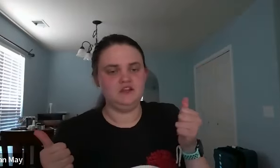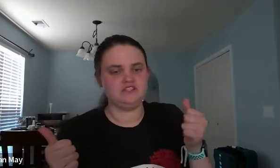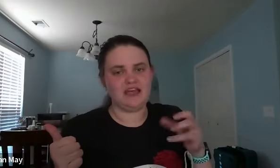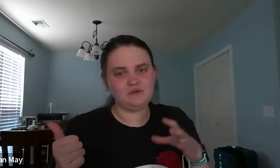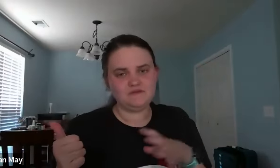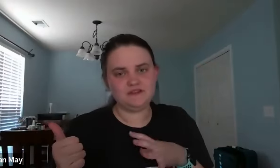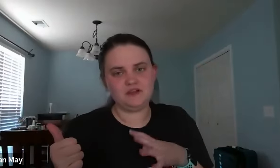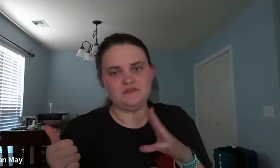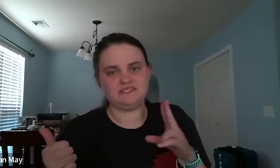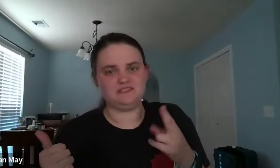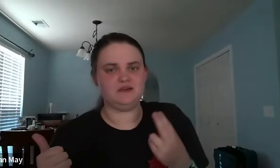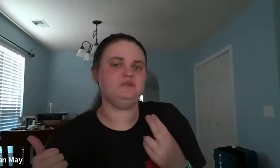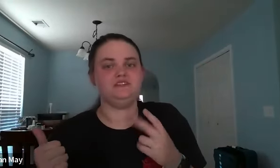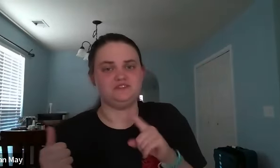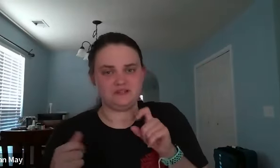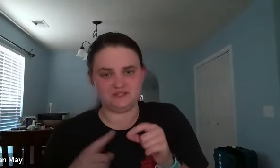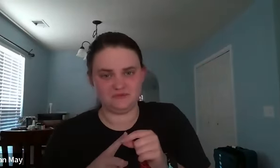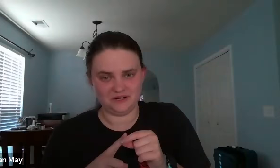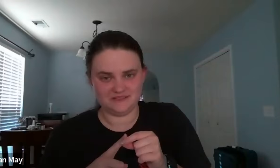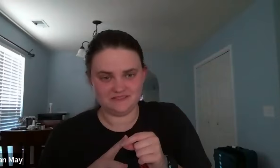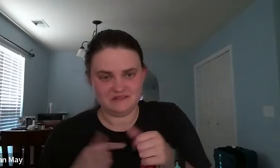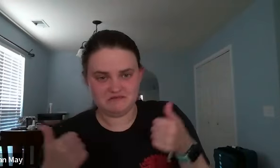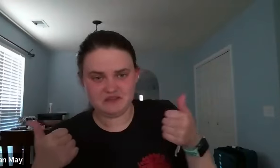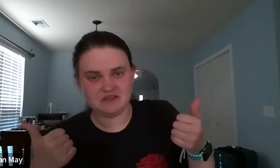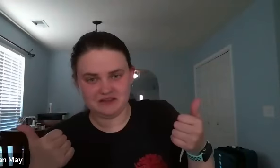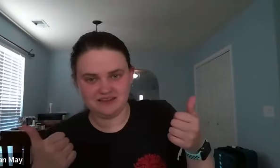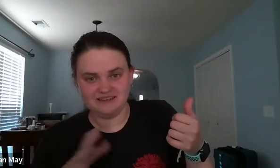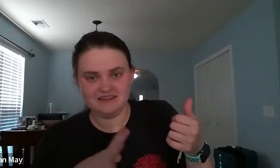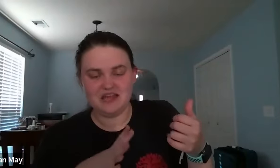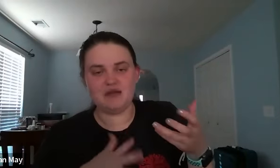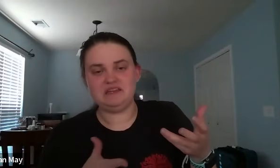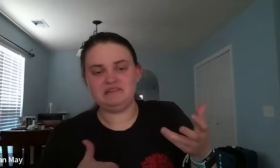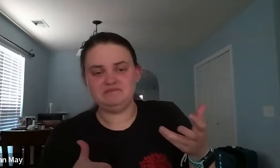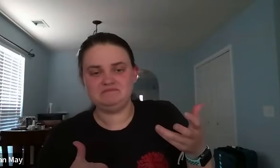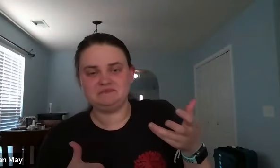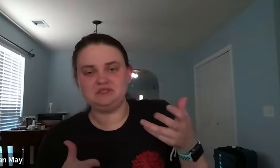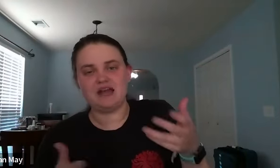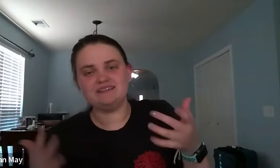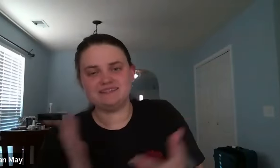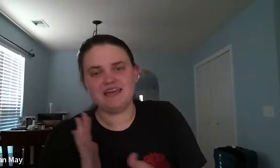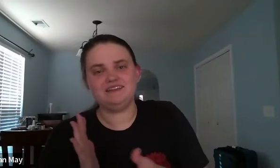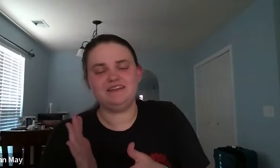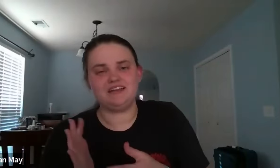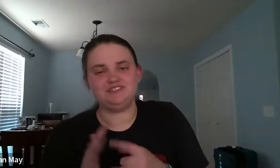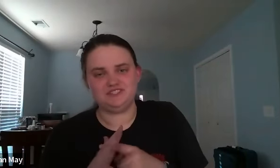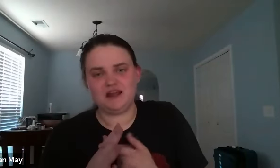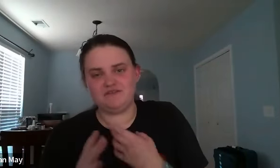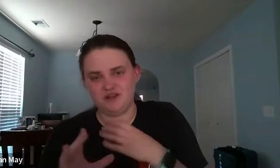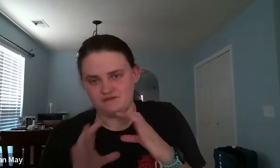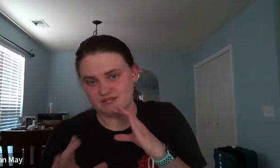So how are we feeling on these WH question words? Feeling good? I mean, you guys can technically actually start having